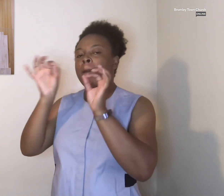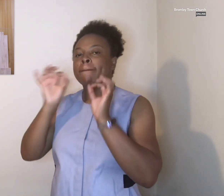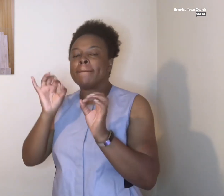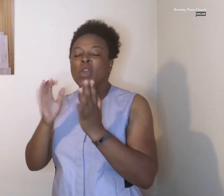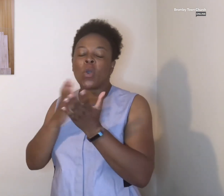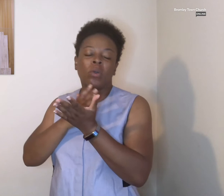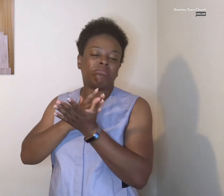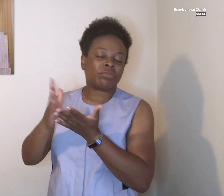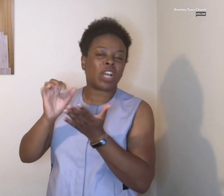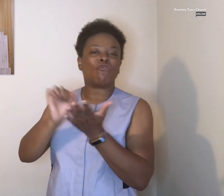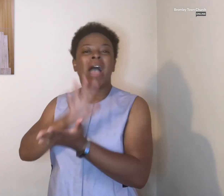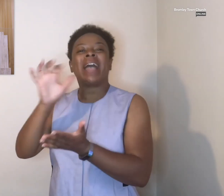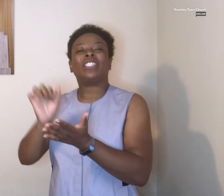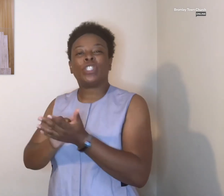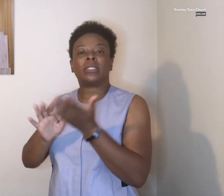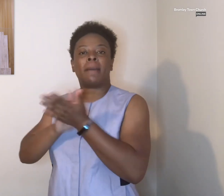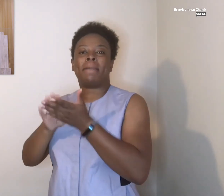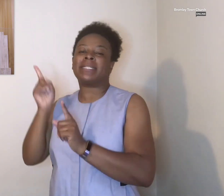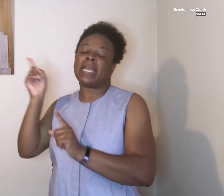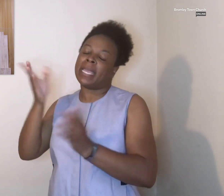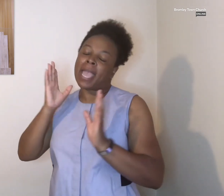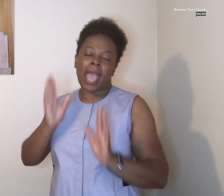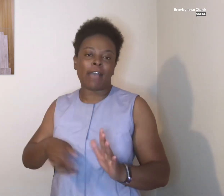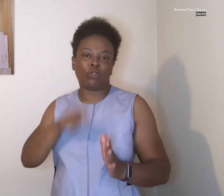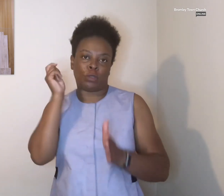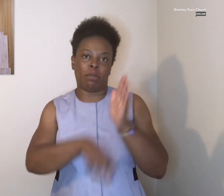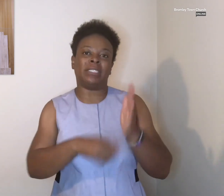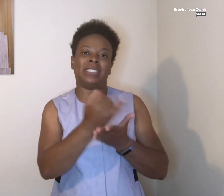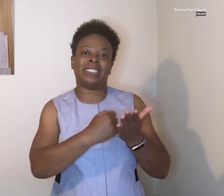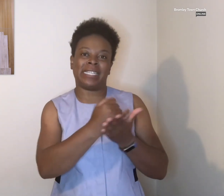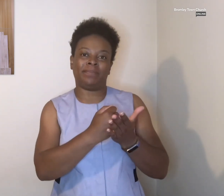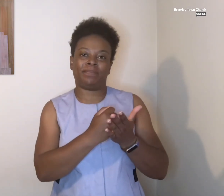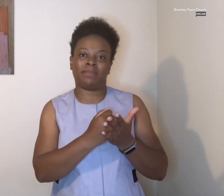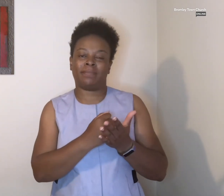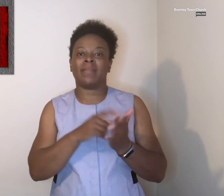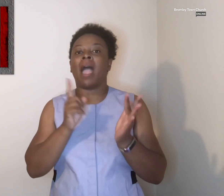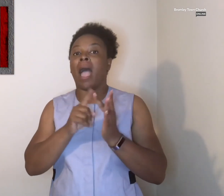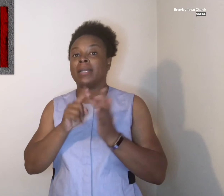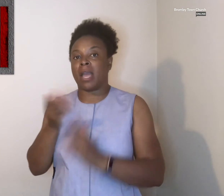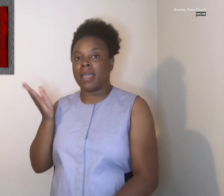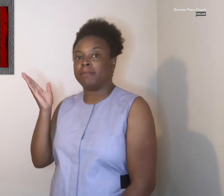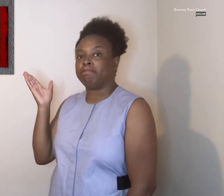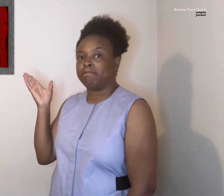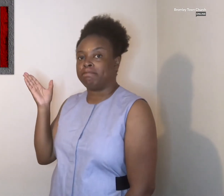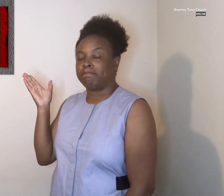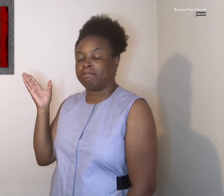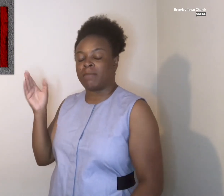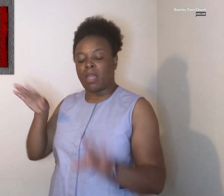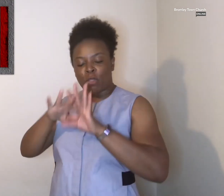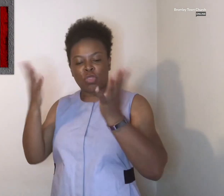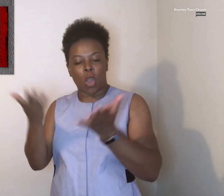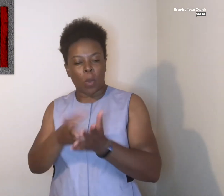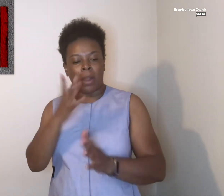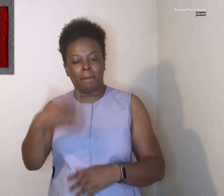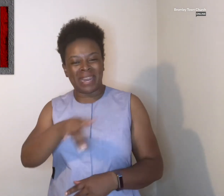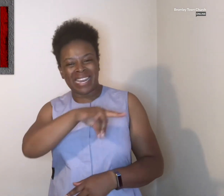true, he must punish sin. In Isaiah 13, verse 11, it says this, I will punish the world for its evil,